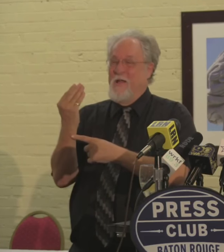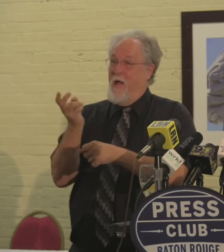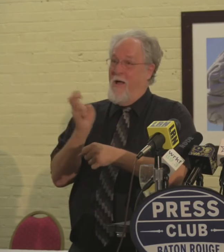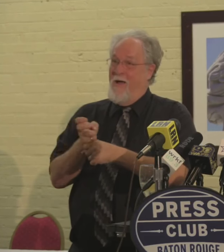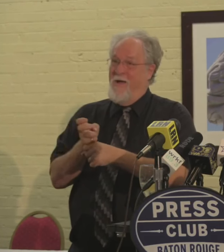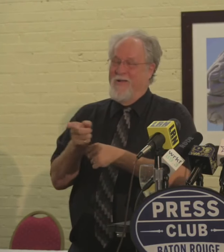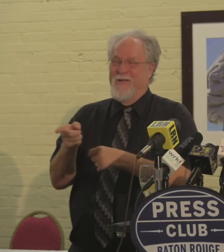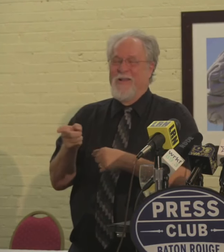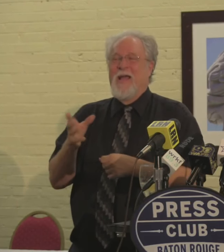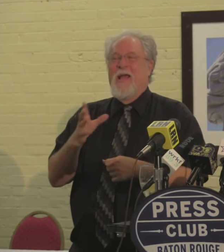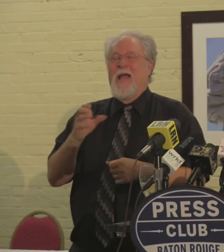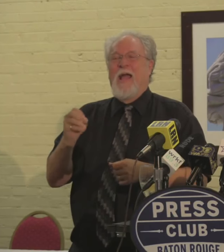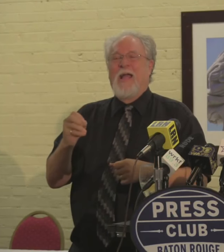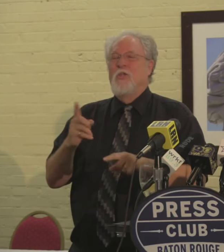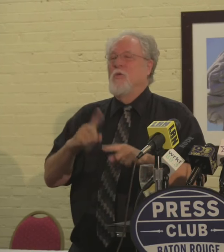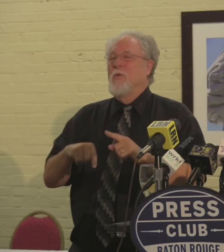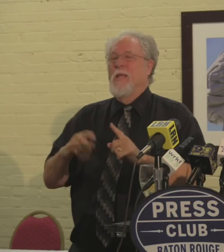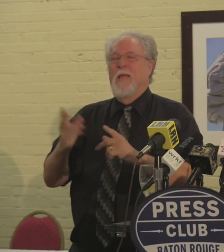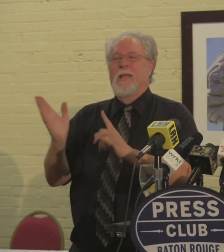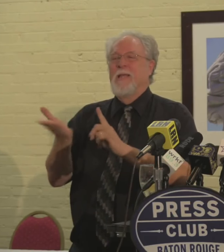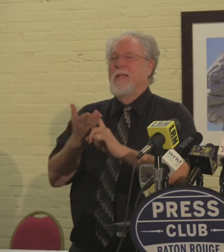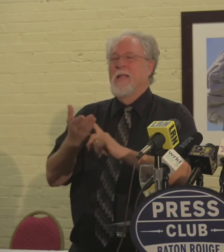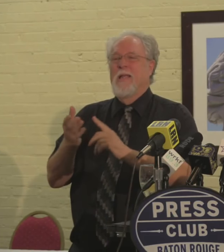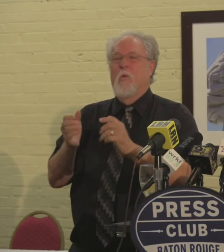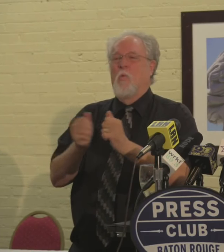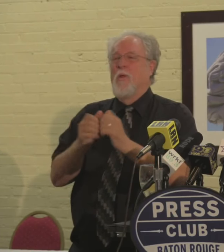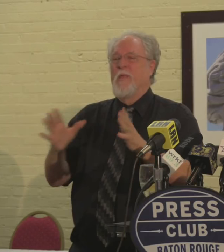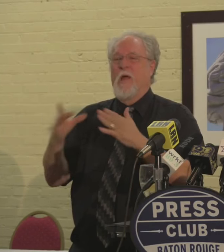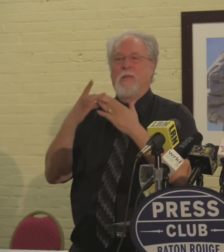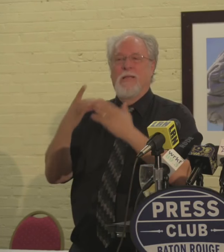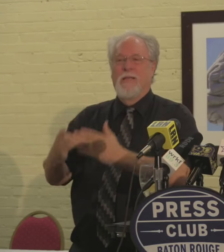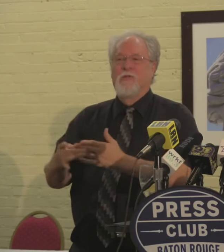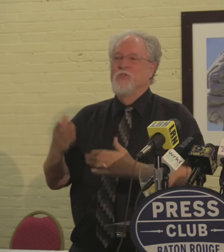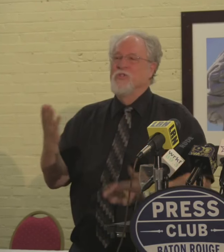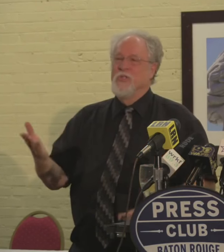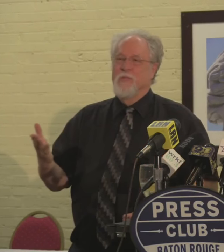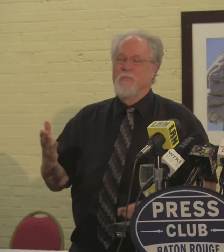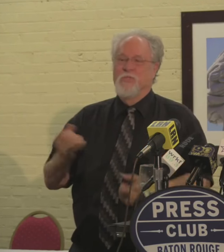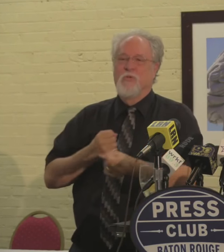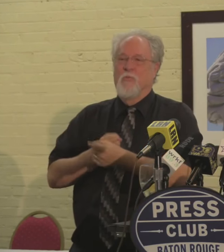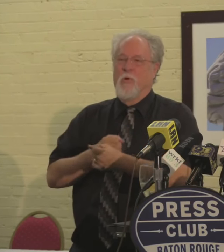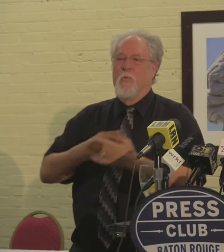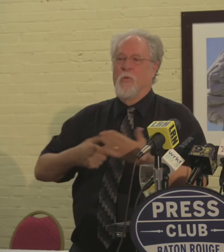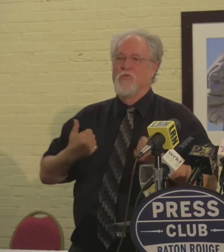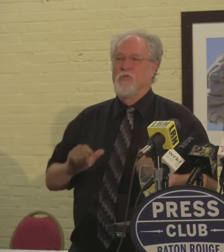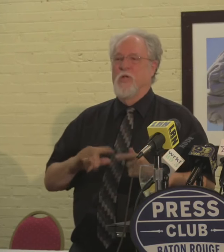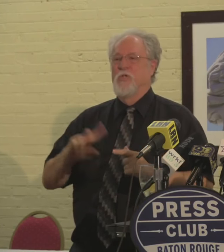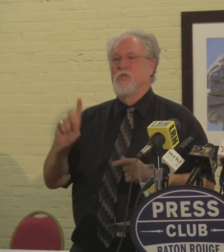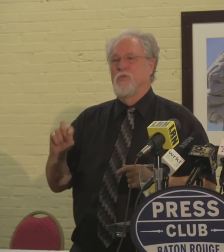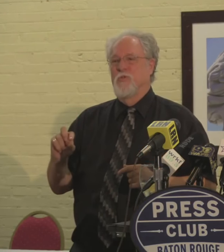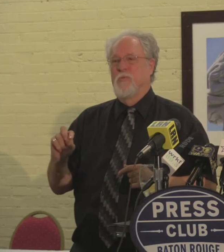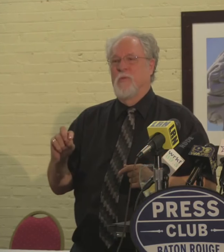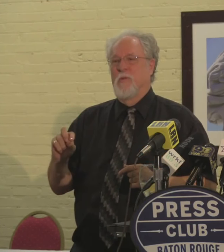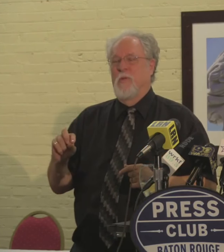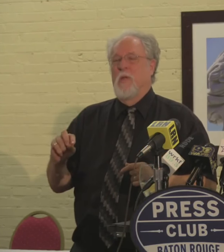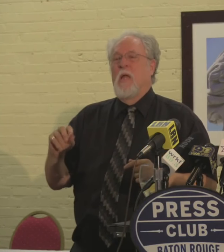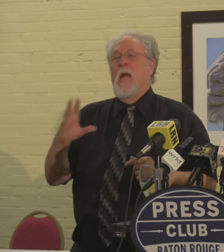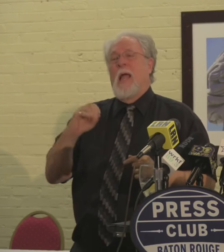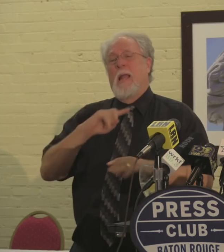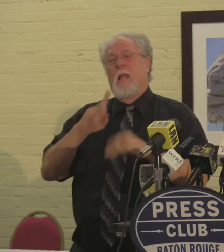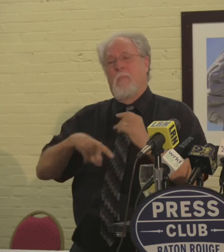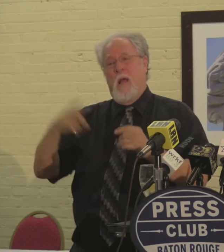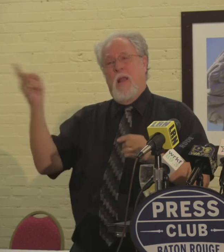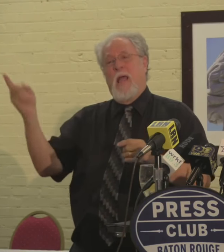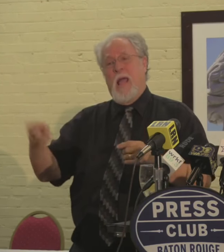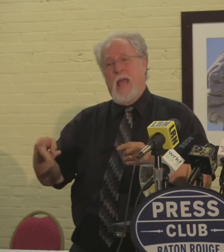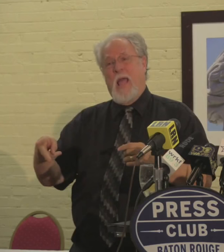hard. And you really can't get it without leadership being in support of what you're trying to do. And about half